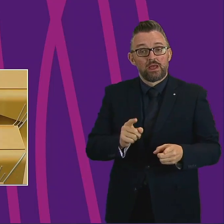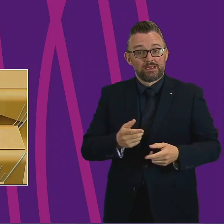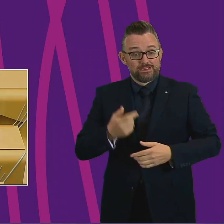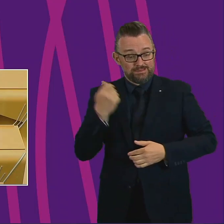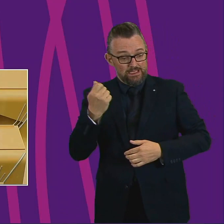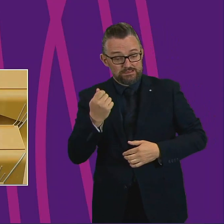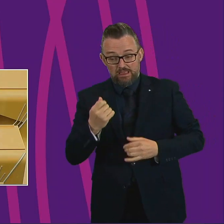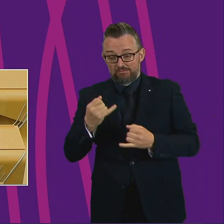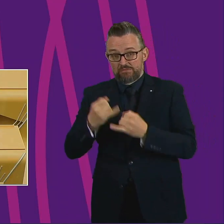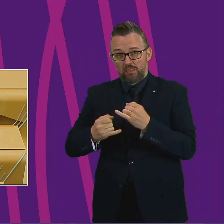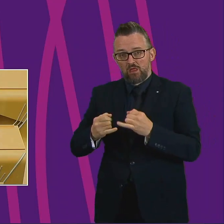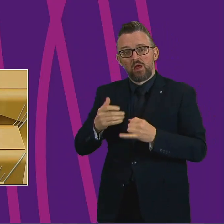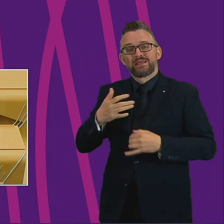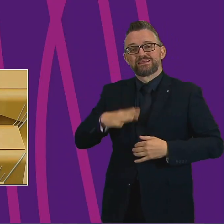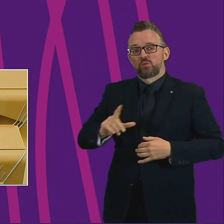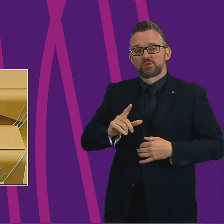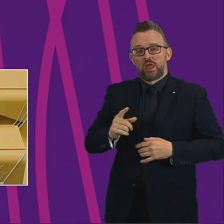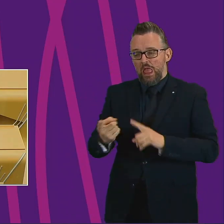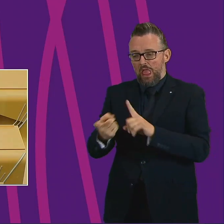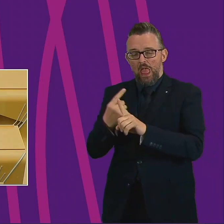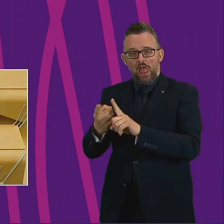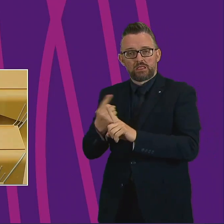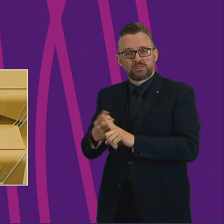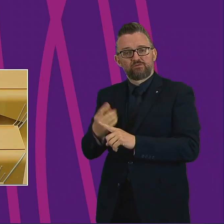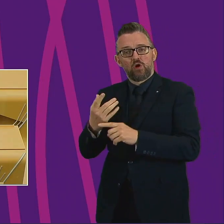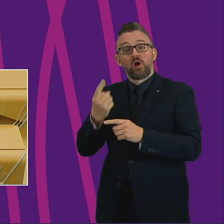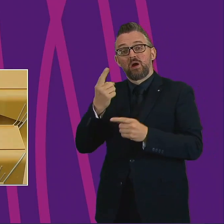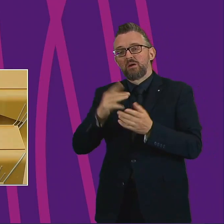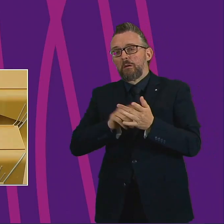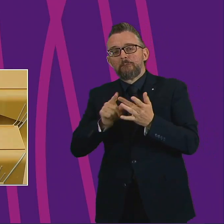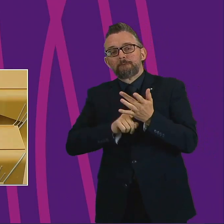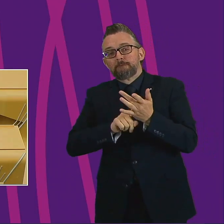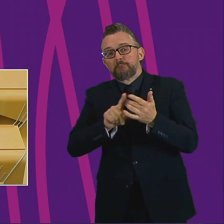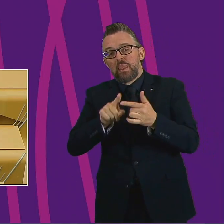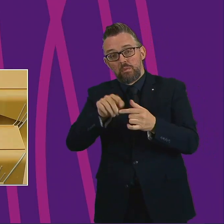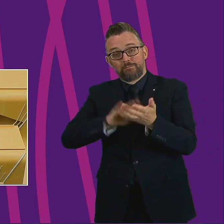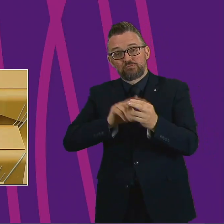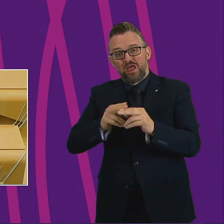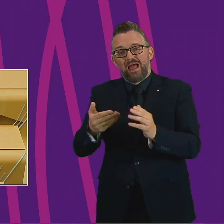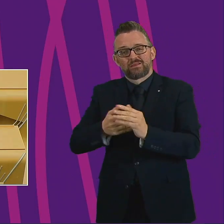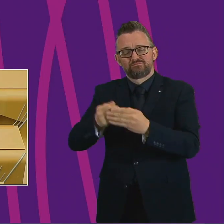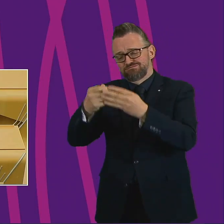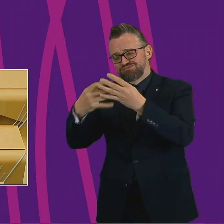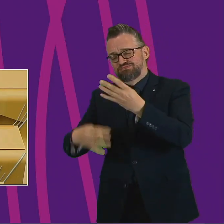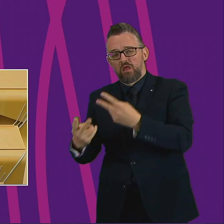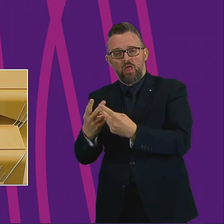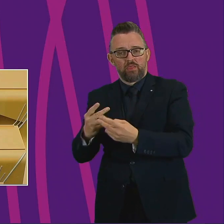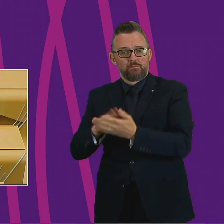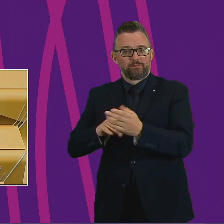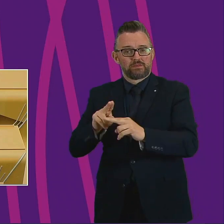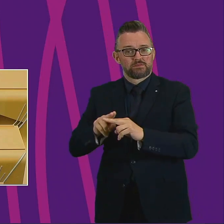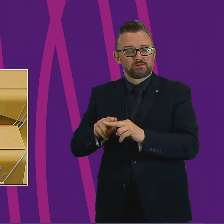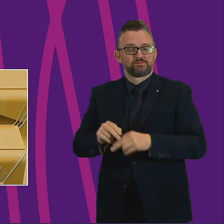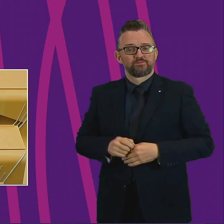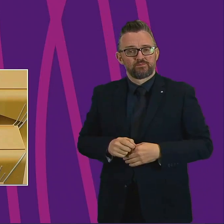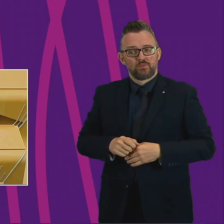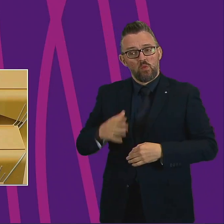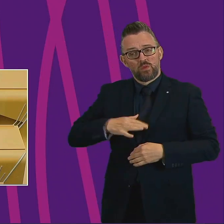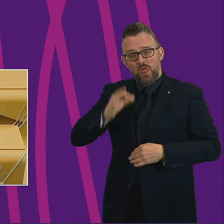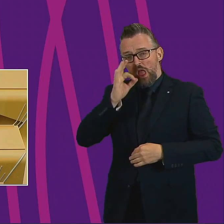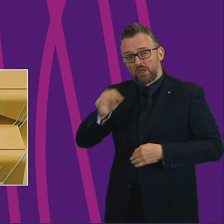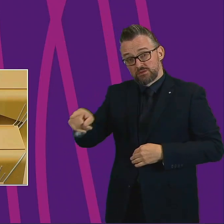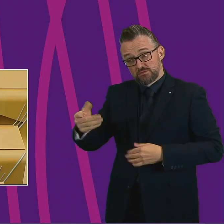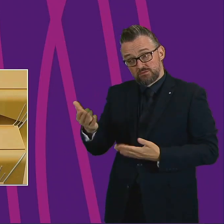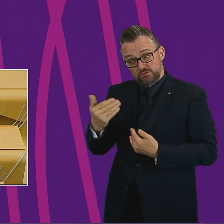depend on getting answers from Millie's parents and all the parents affected. Will the Cabinet Secretary give a firm commitment that families will be